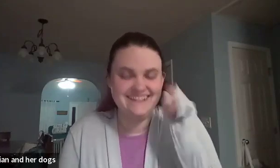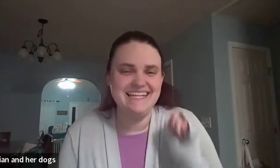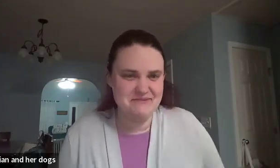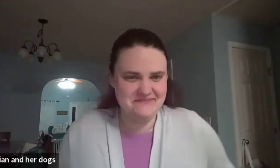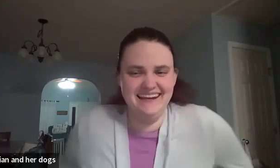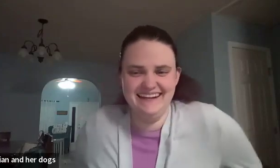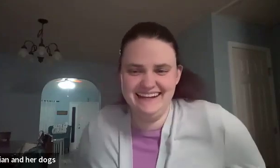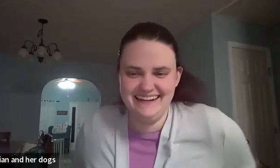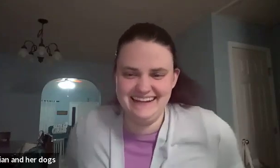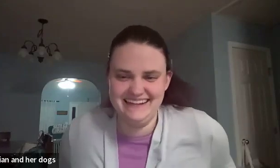Yep.